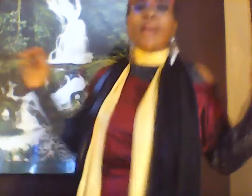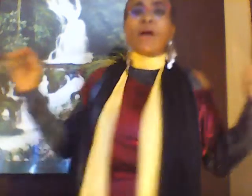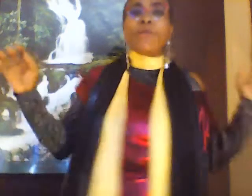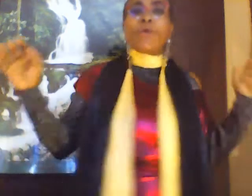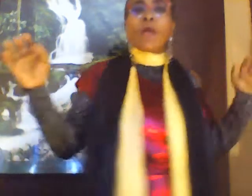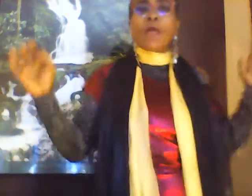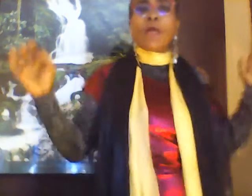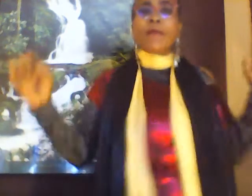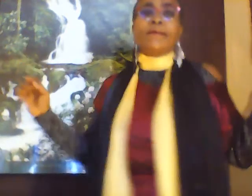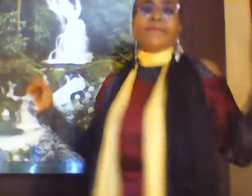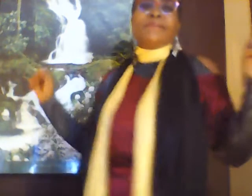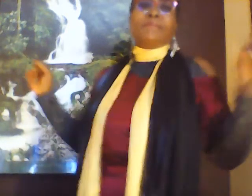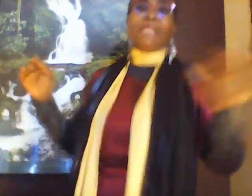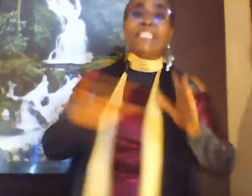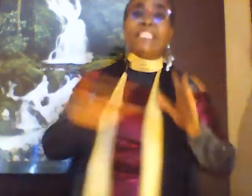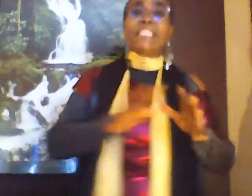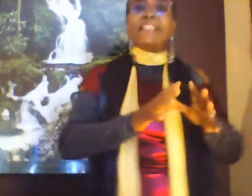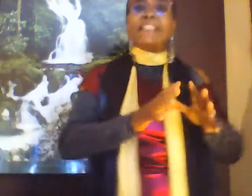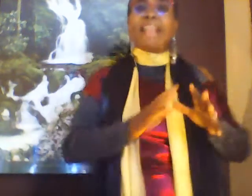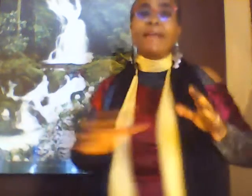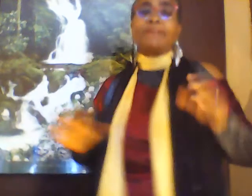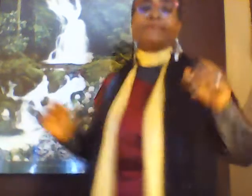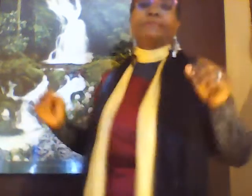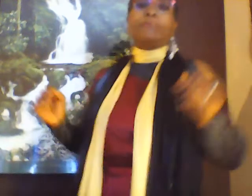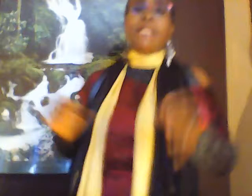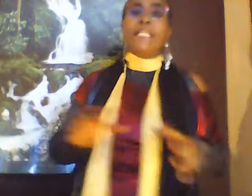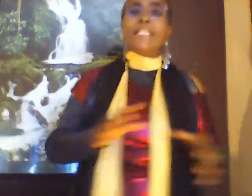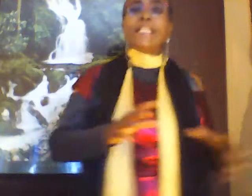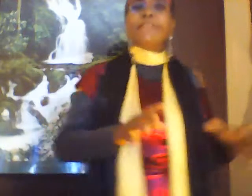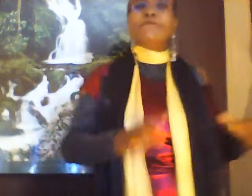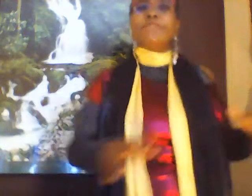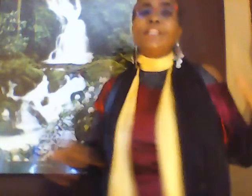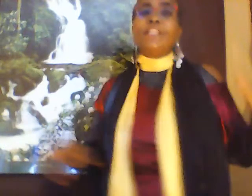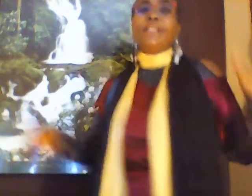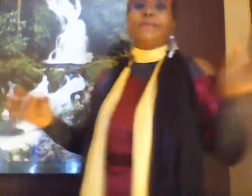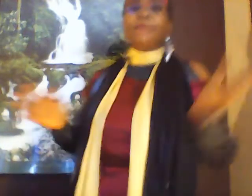now. Bleeding la, bleeding vini.